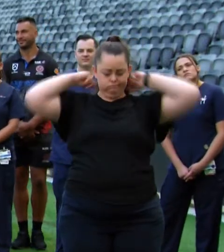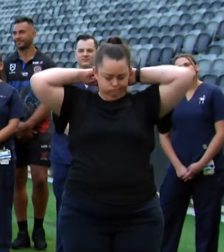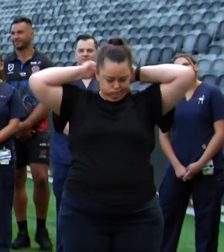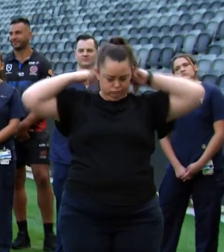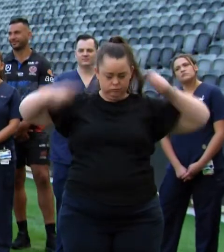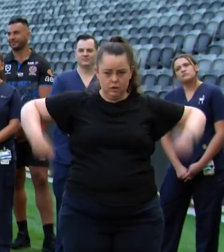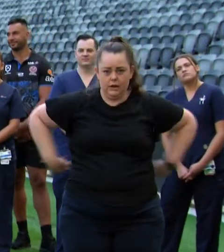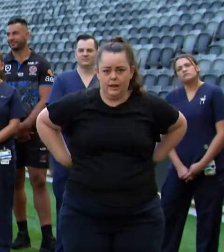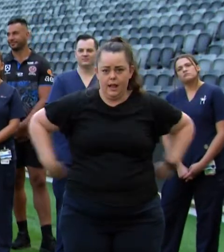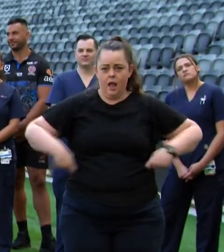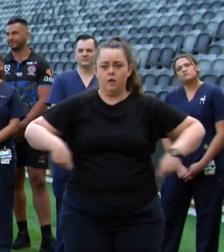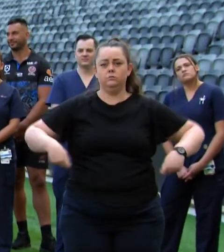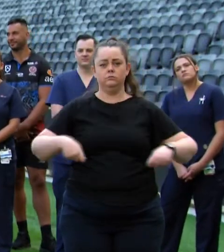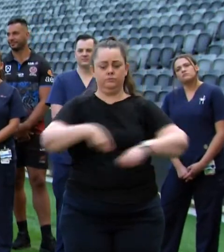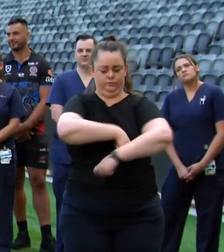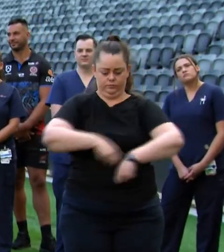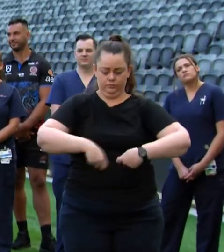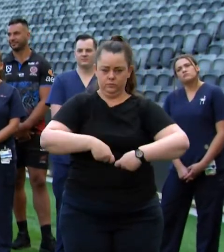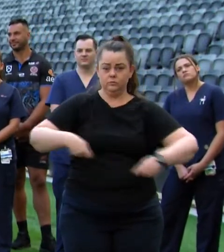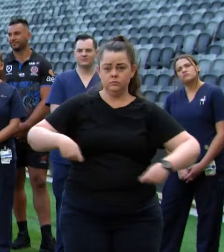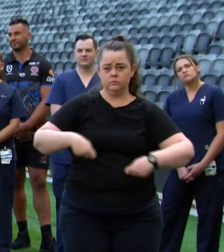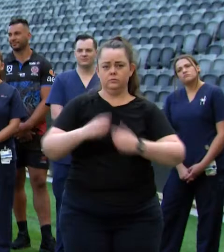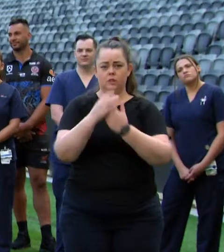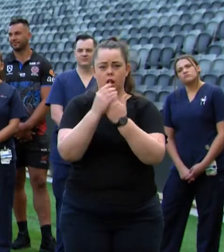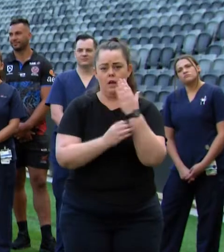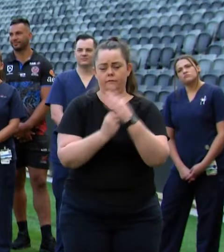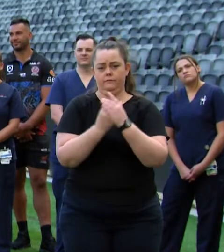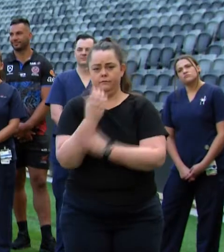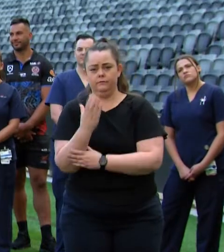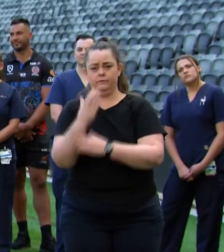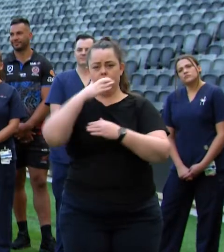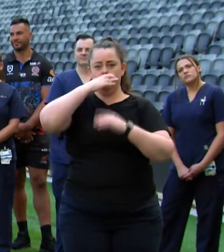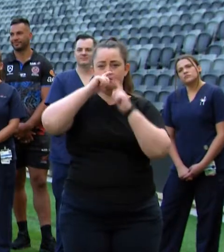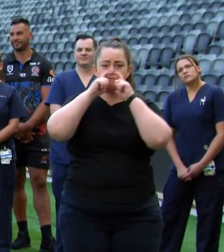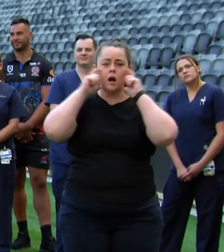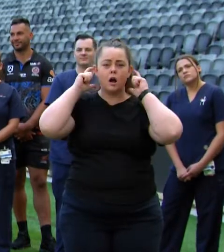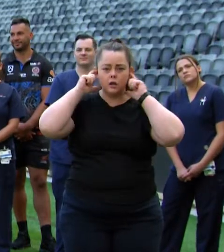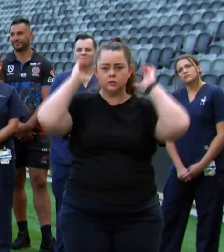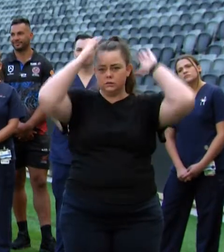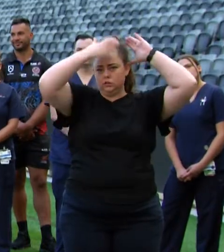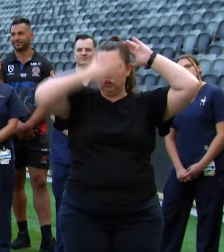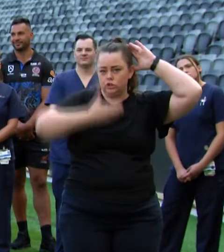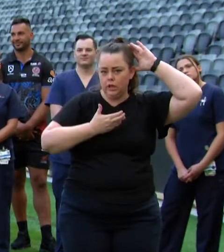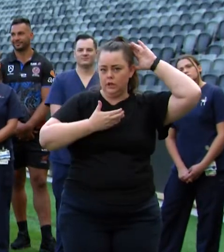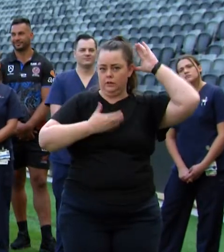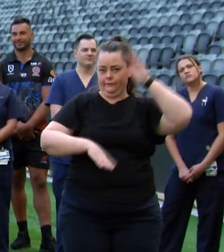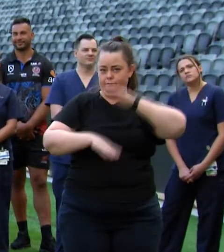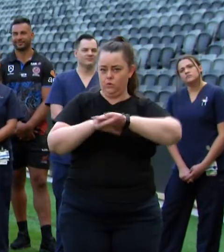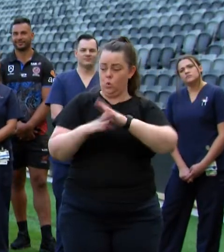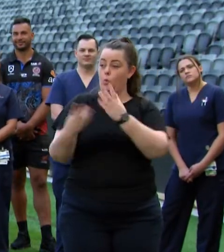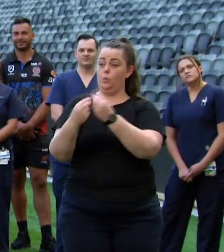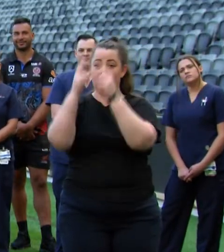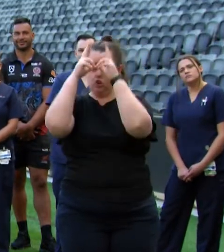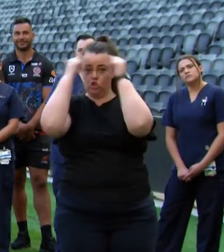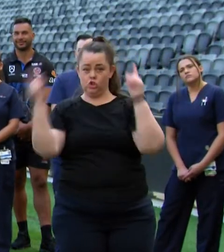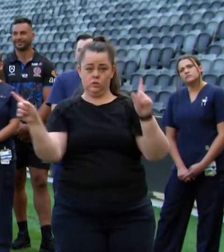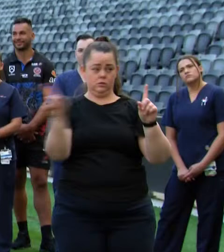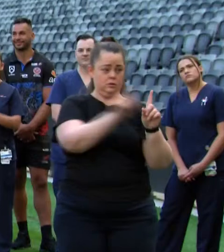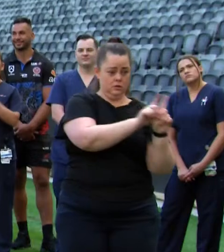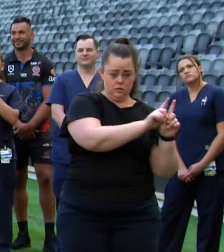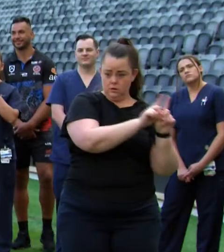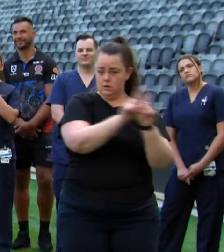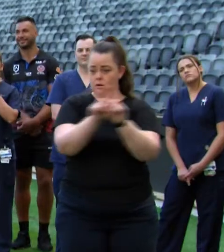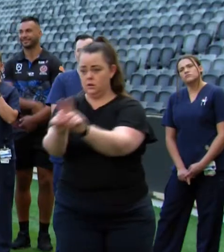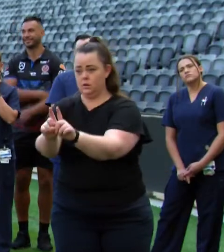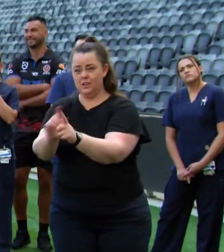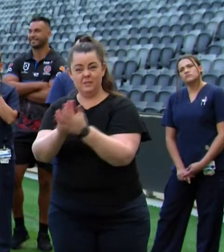mask, and they would have to be given a guide of a nurse. So a nurse would have to take time